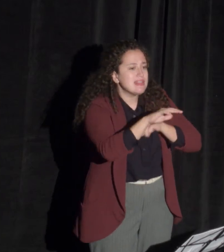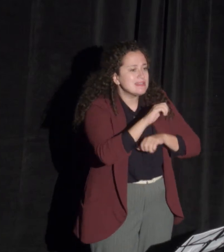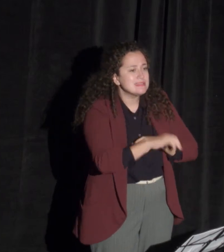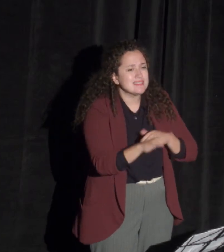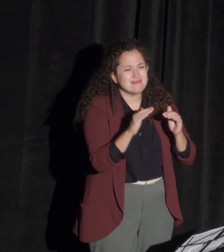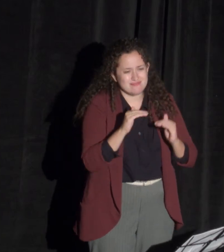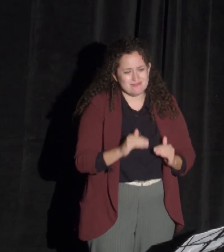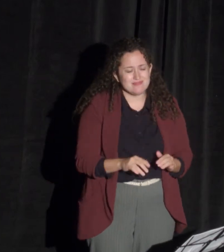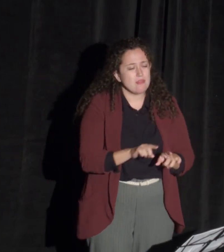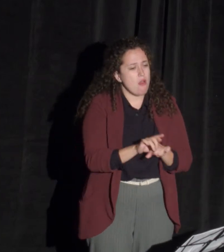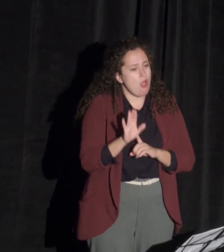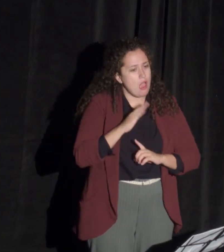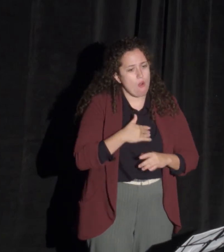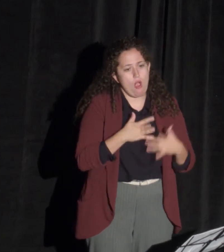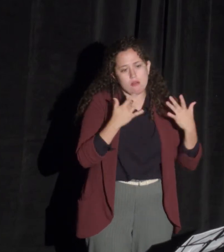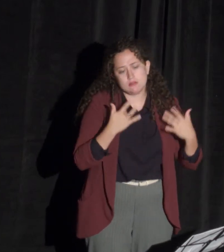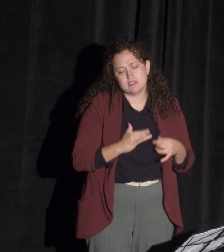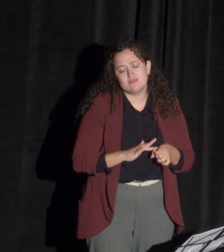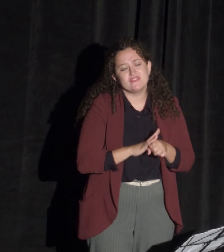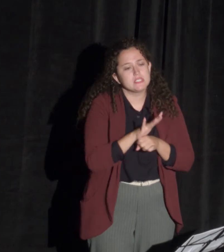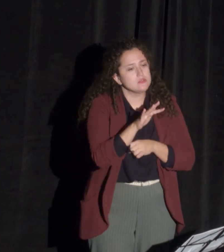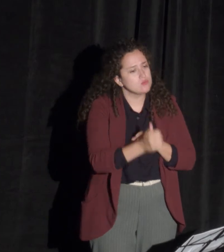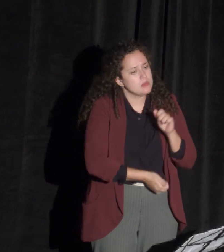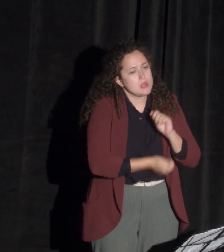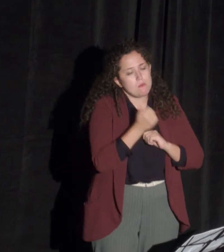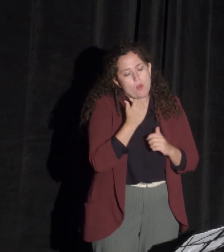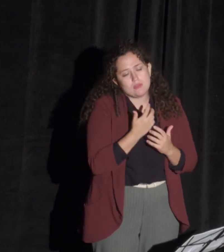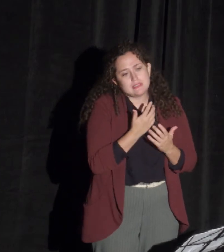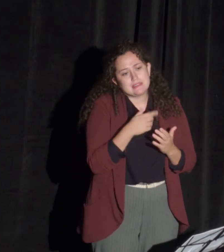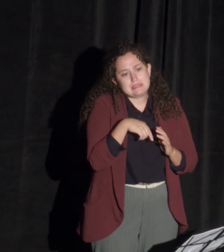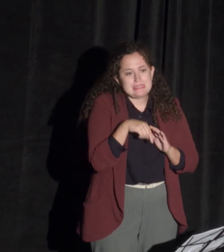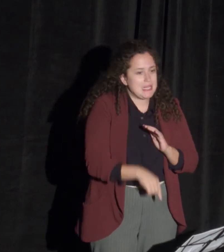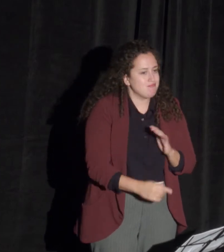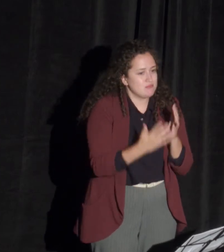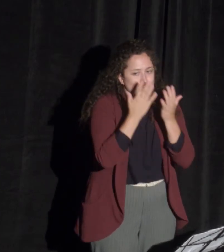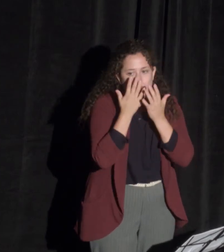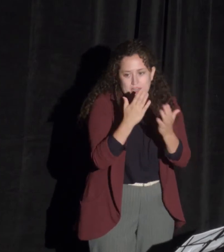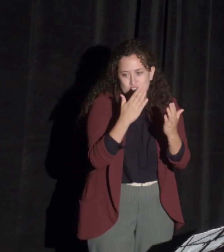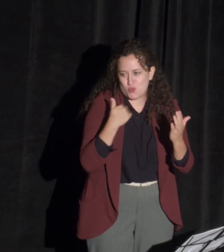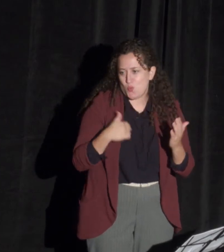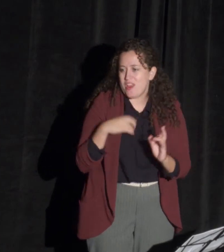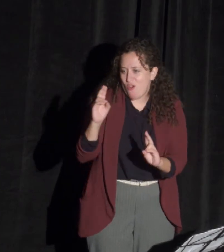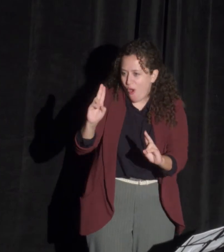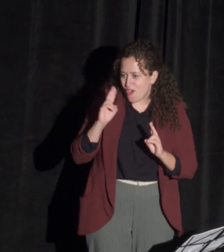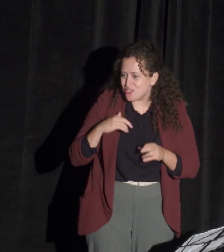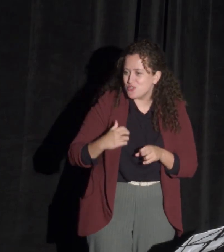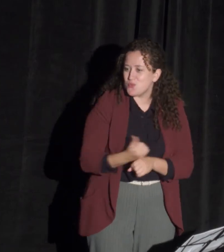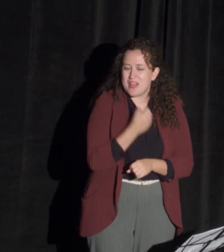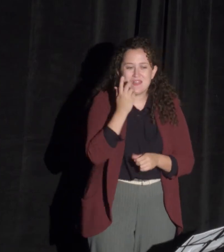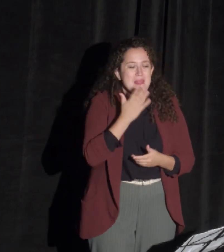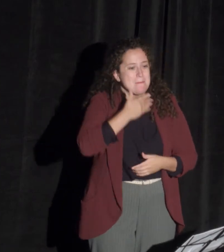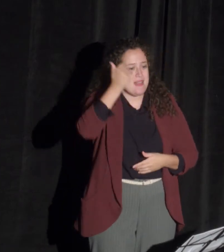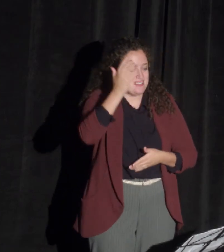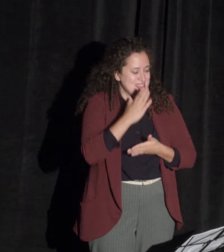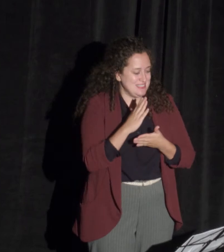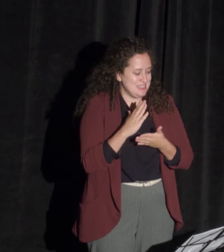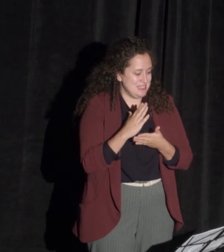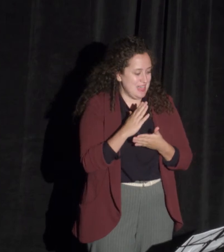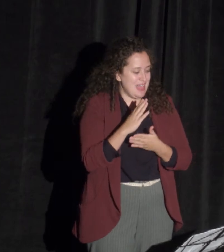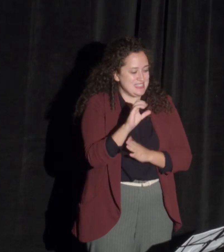the deepest gratitude. We are so very honored to win the Best Semi-Pro-Zine Hugo Award. This was a fabulous